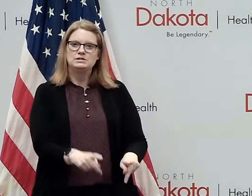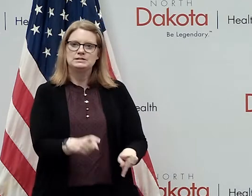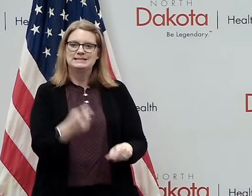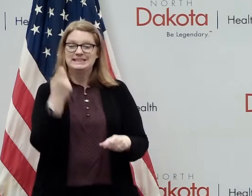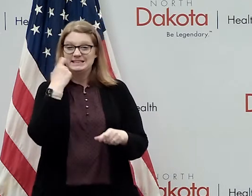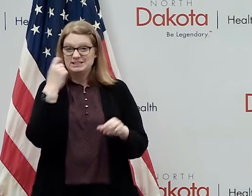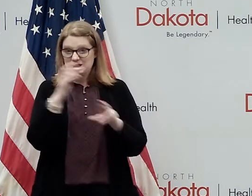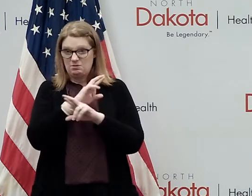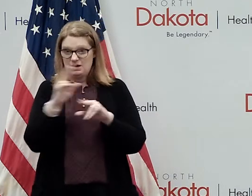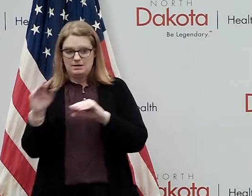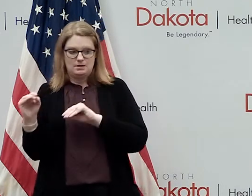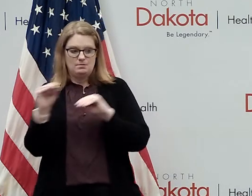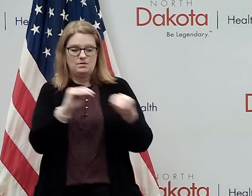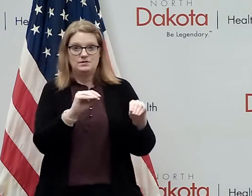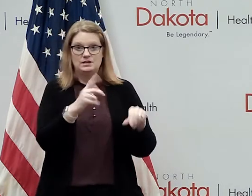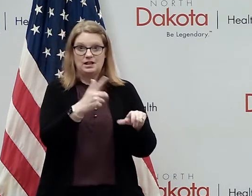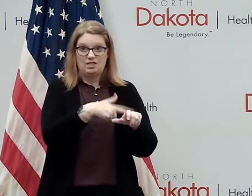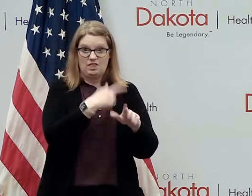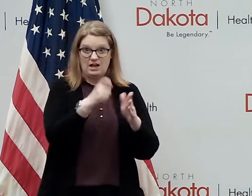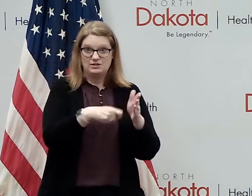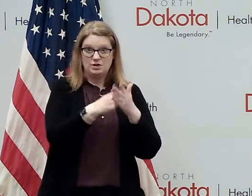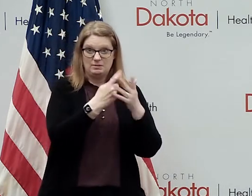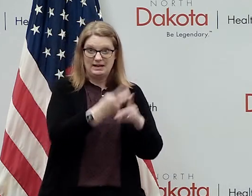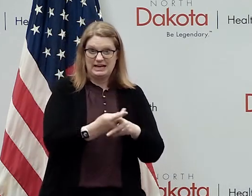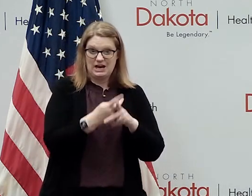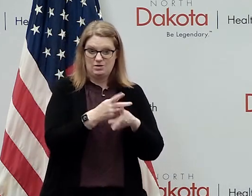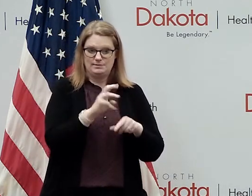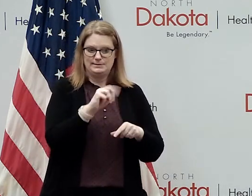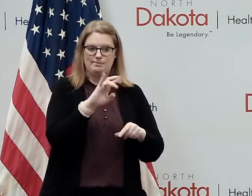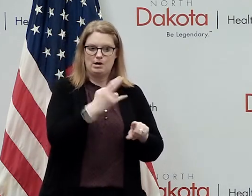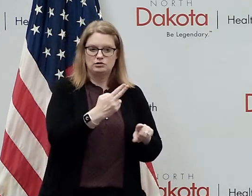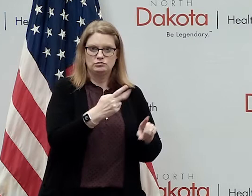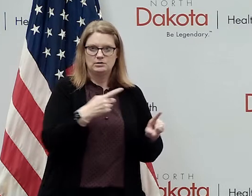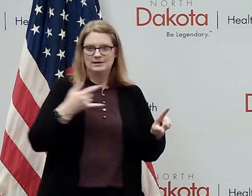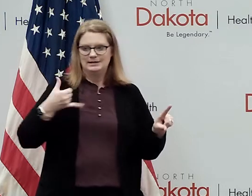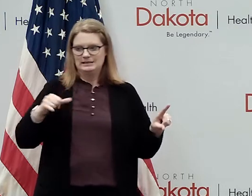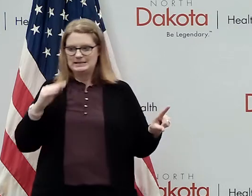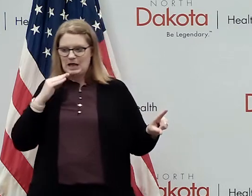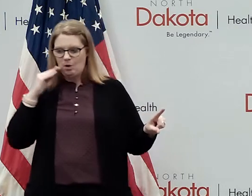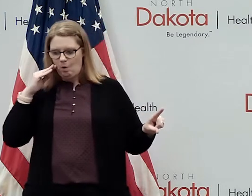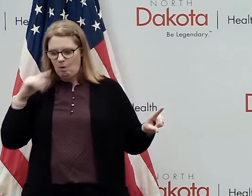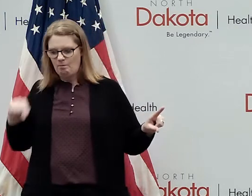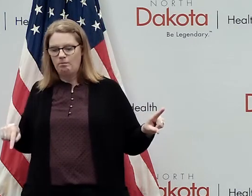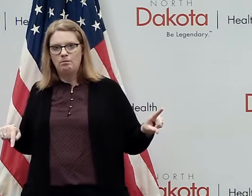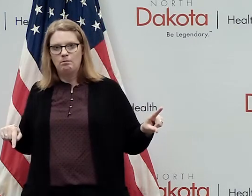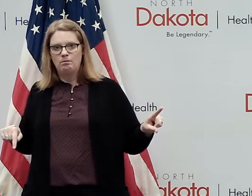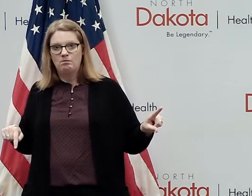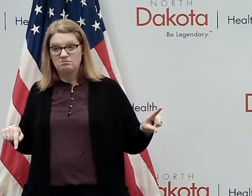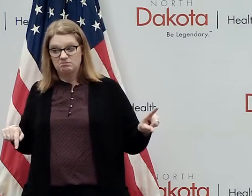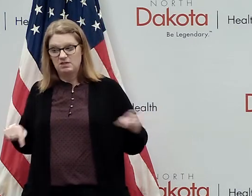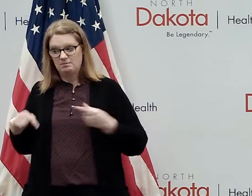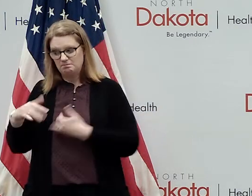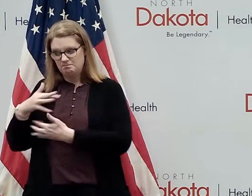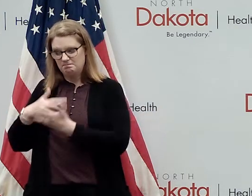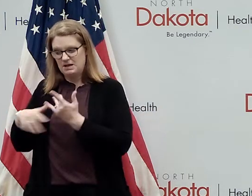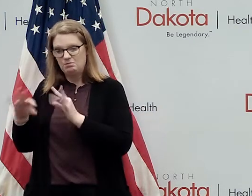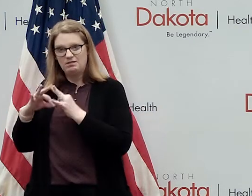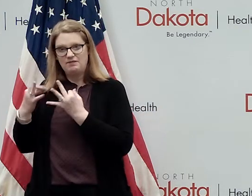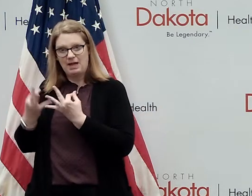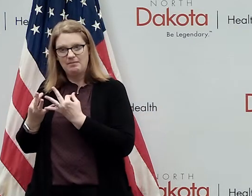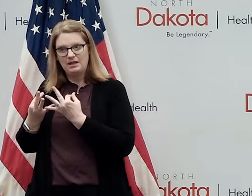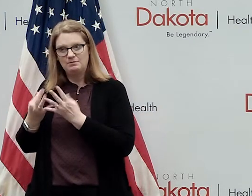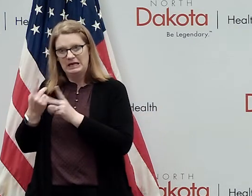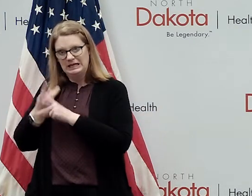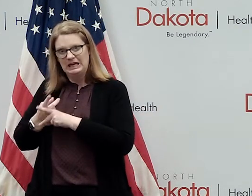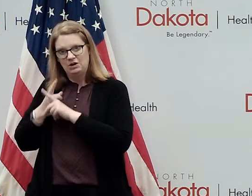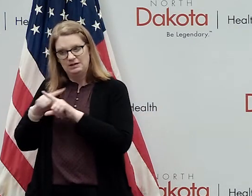into long-term care and it was March and that didn't happen, and they're still at home, those people have been at home, they've been with family, they've been getting